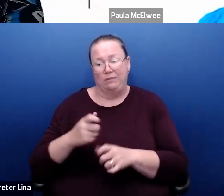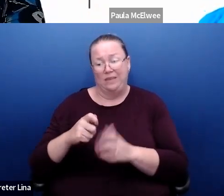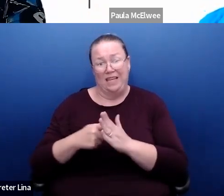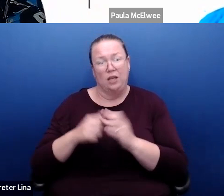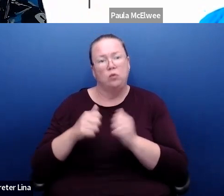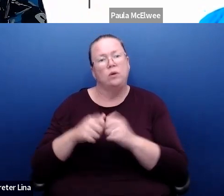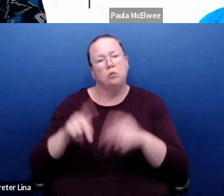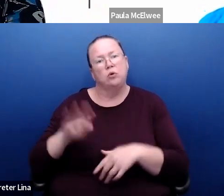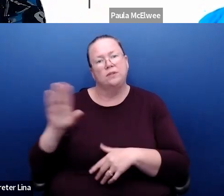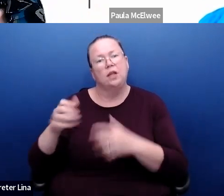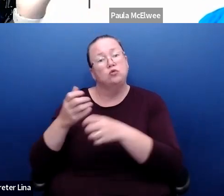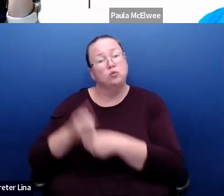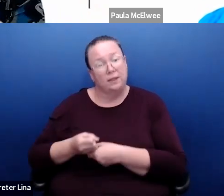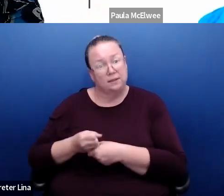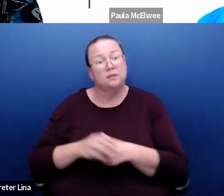they trust.